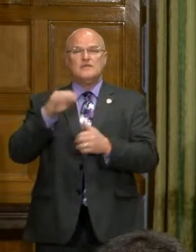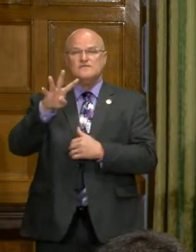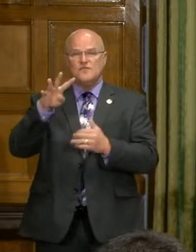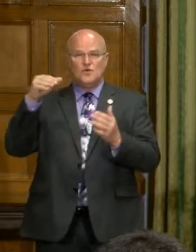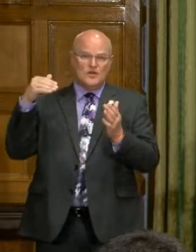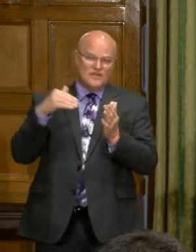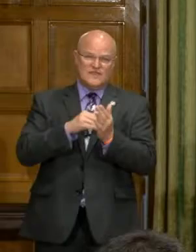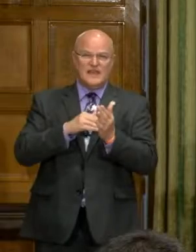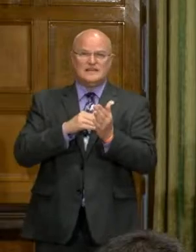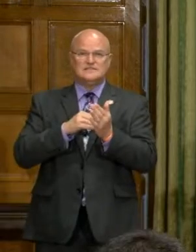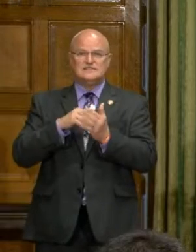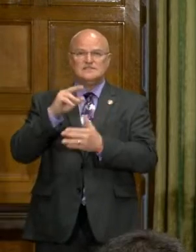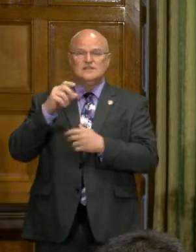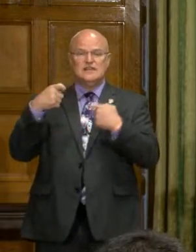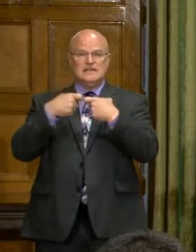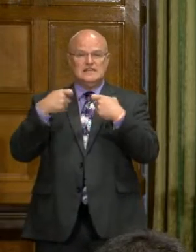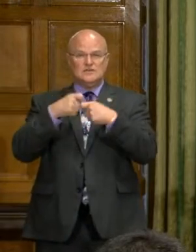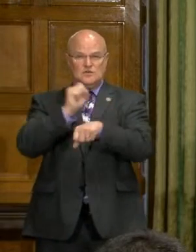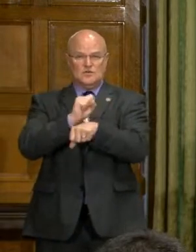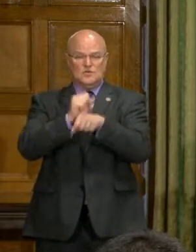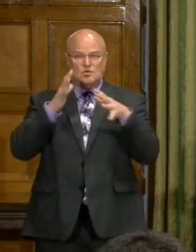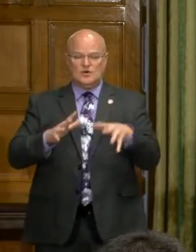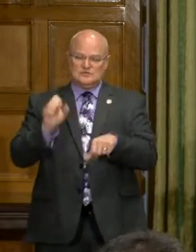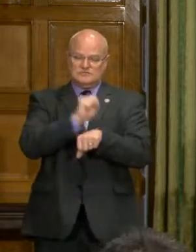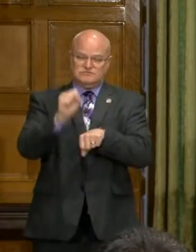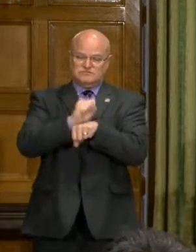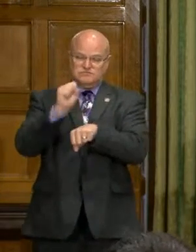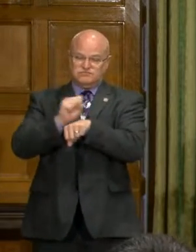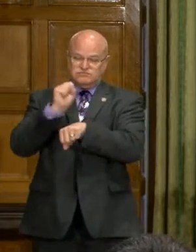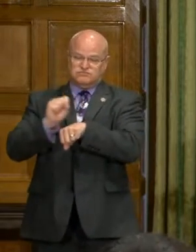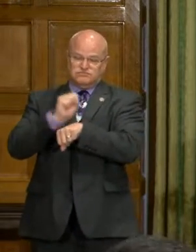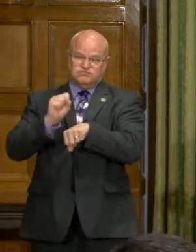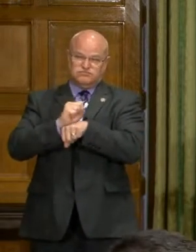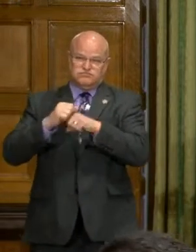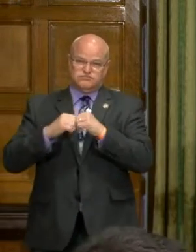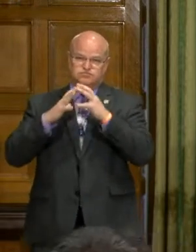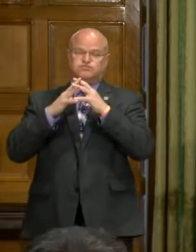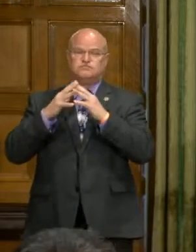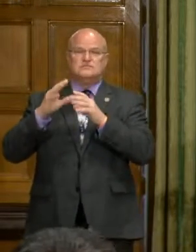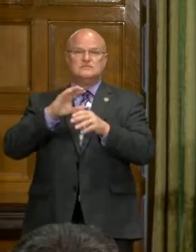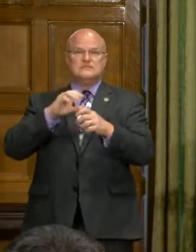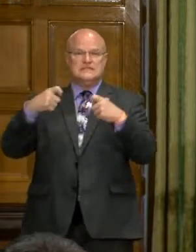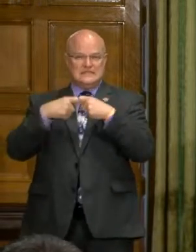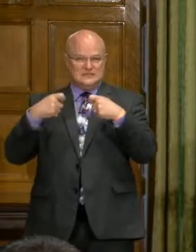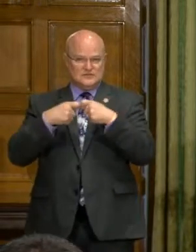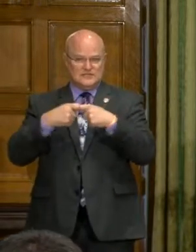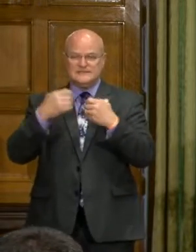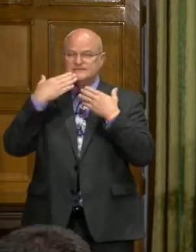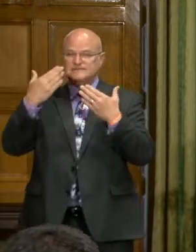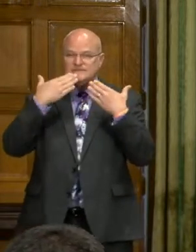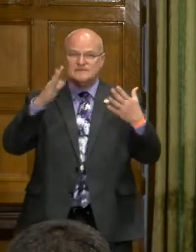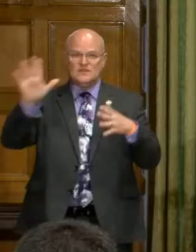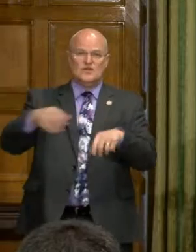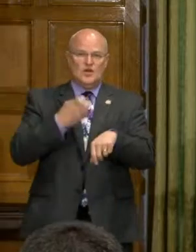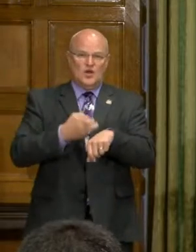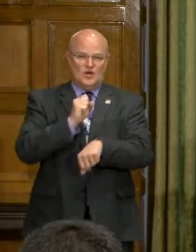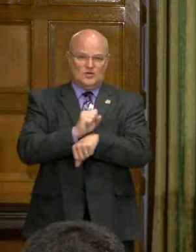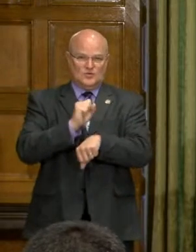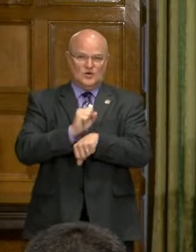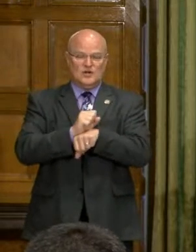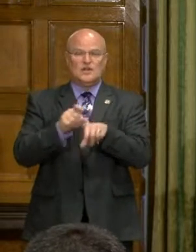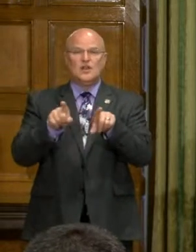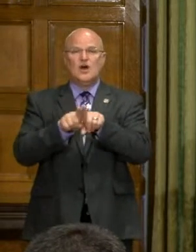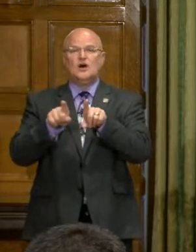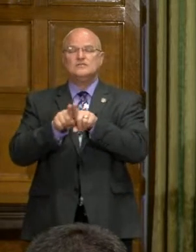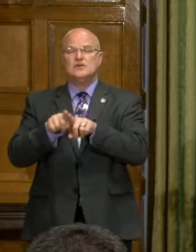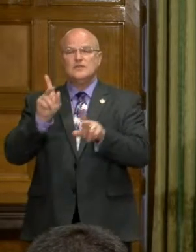4,000 utility workers that are out there diligently working to restore power, and I want to thank them for their hard work and also for the